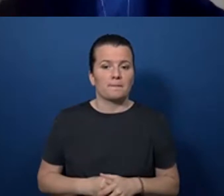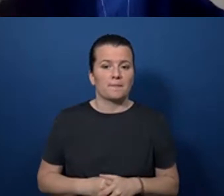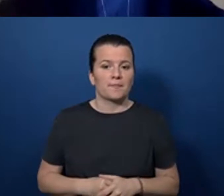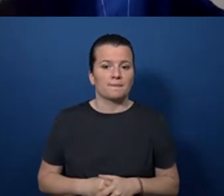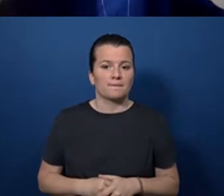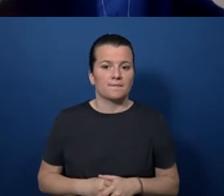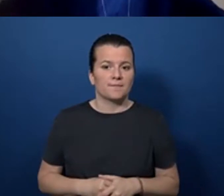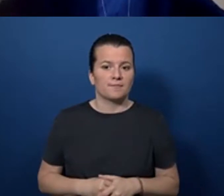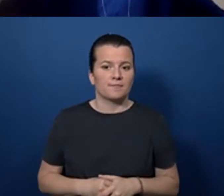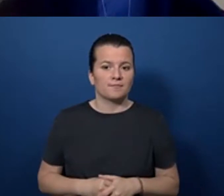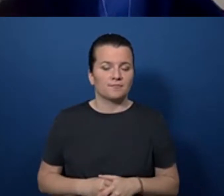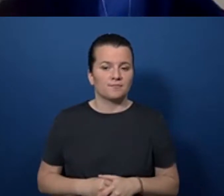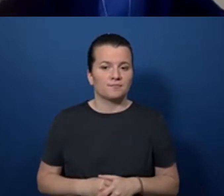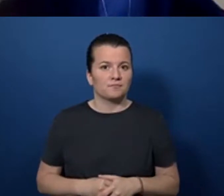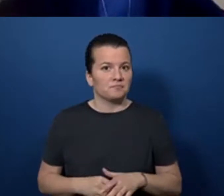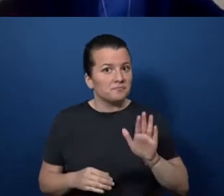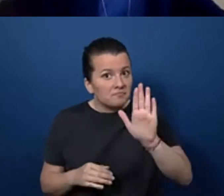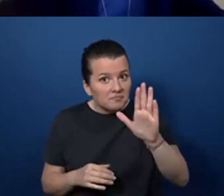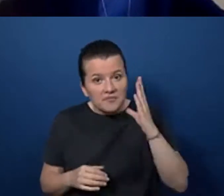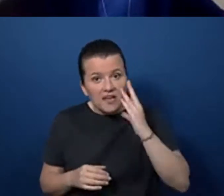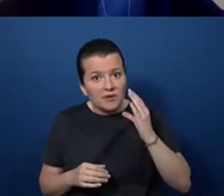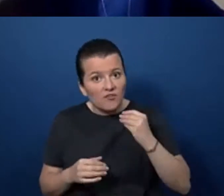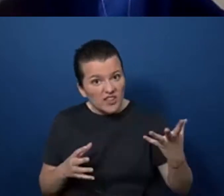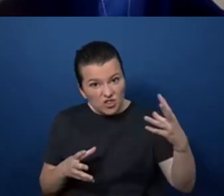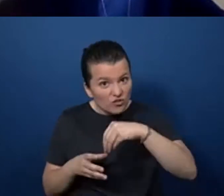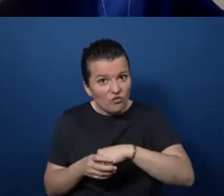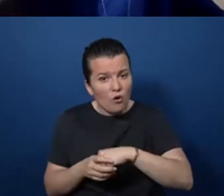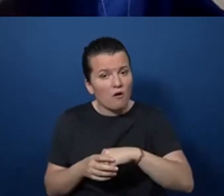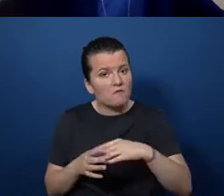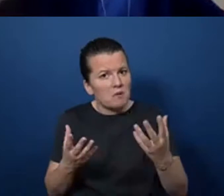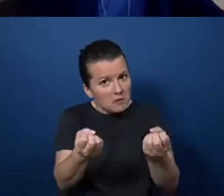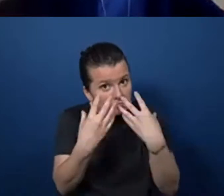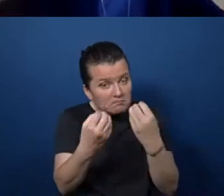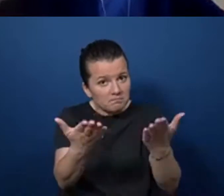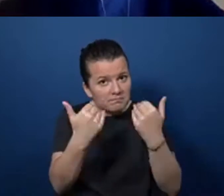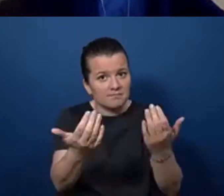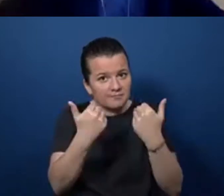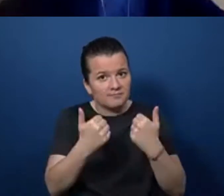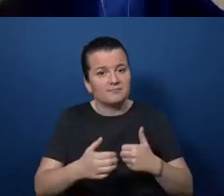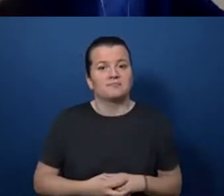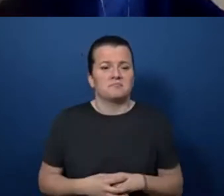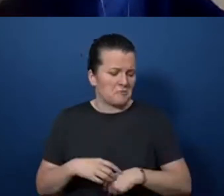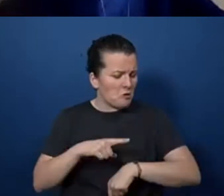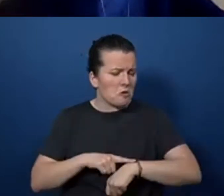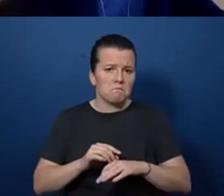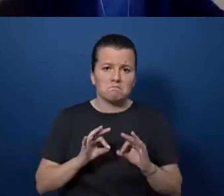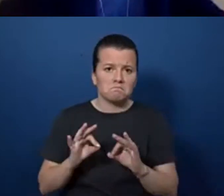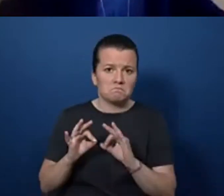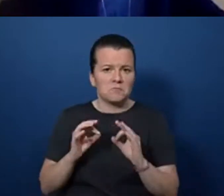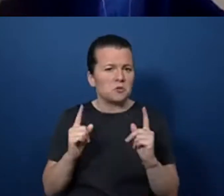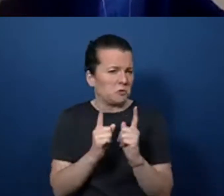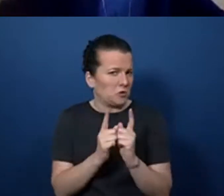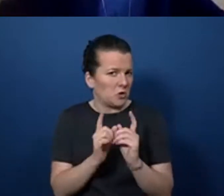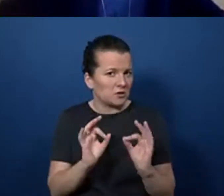share their experiences. So we're ready, we have a bit of time. I mean, hoping that we will be able